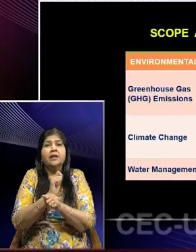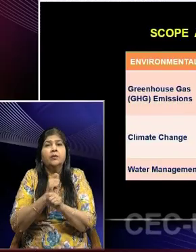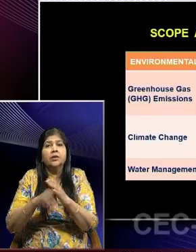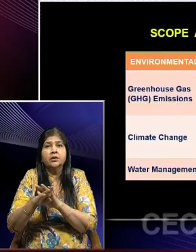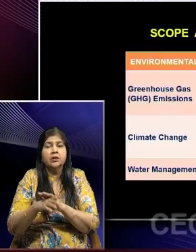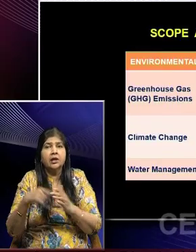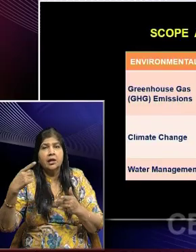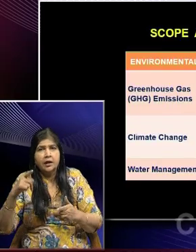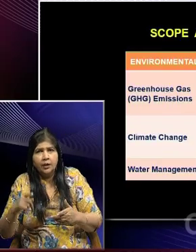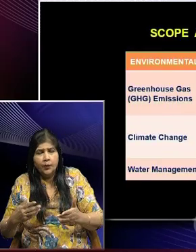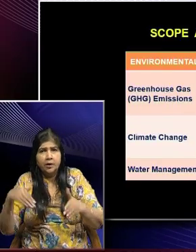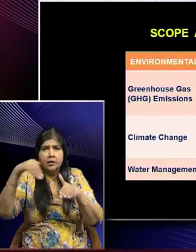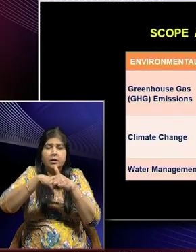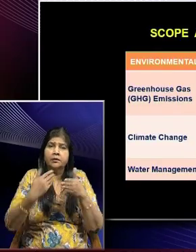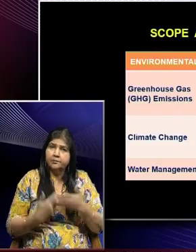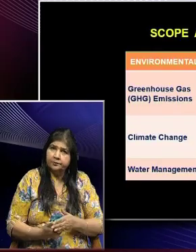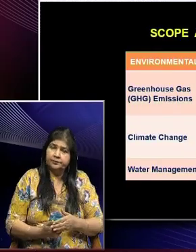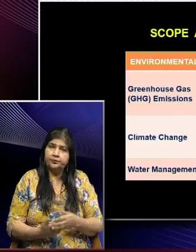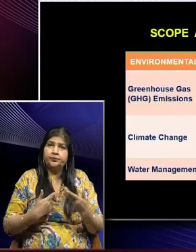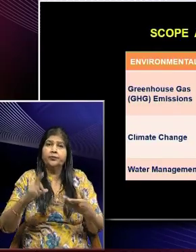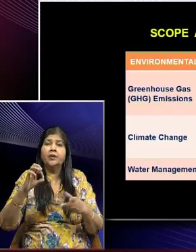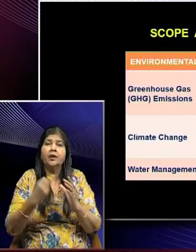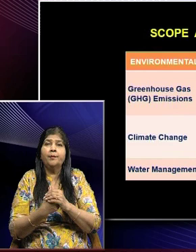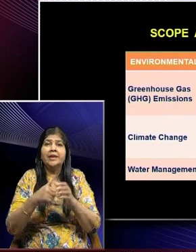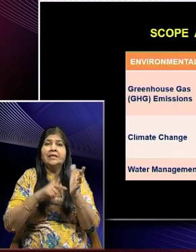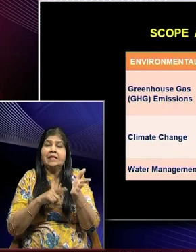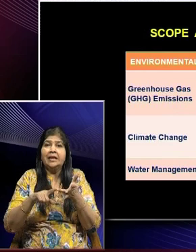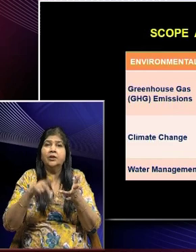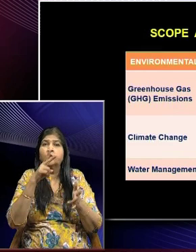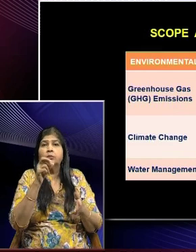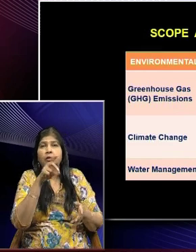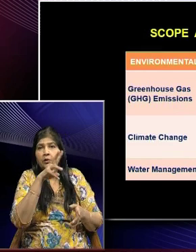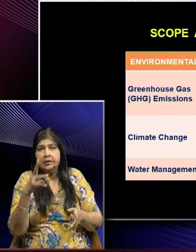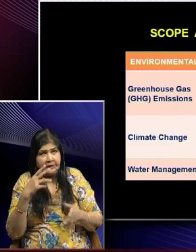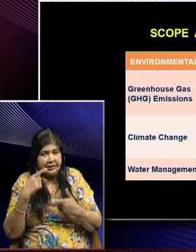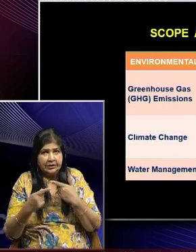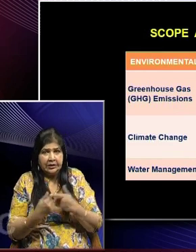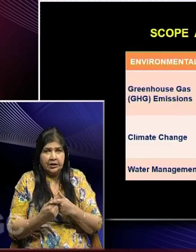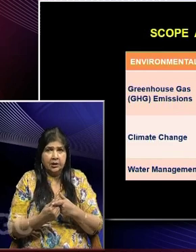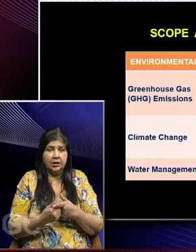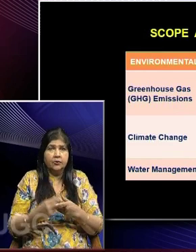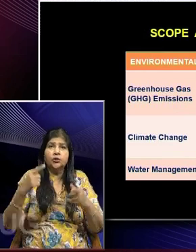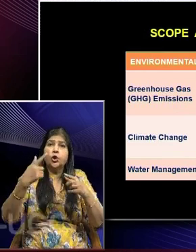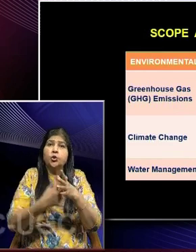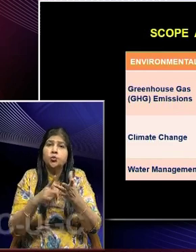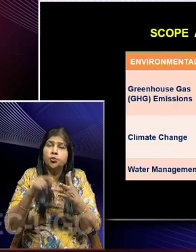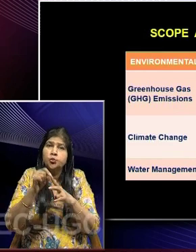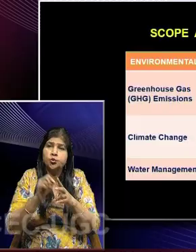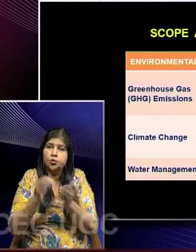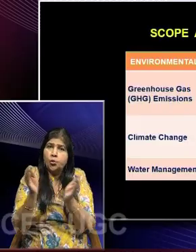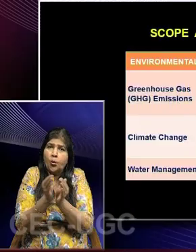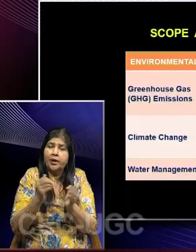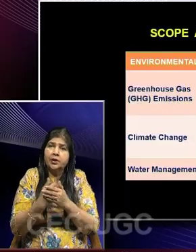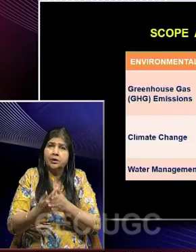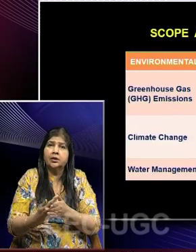the relevant enactment, that is Companies Act 2013, if you are a joint stock company, and if you are a